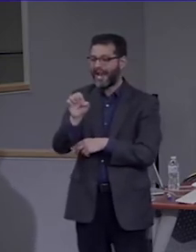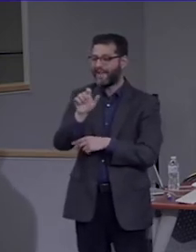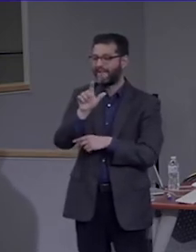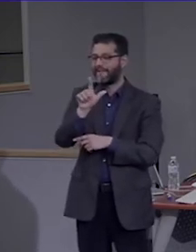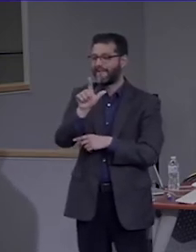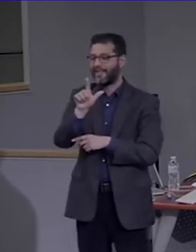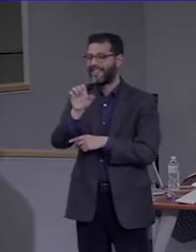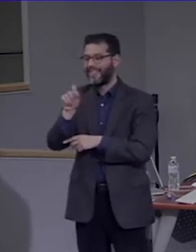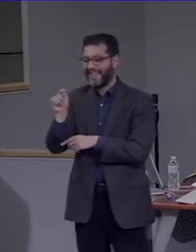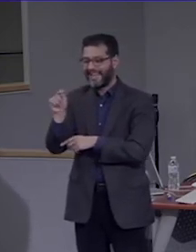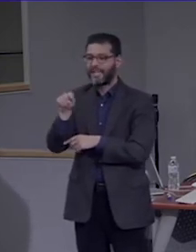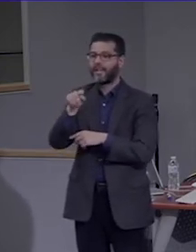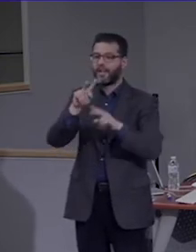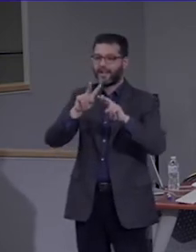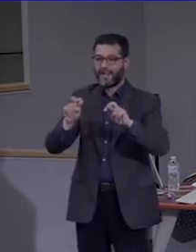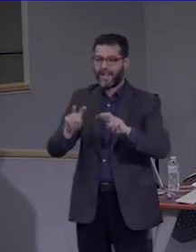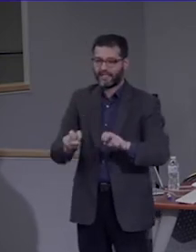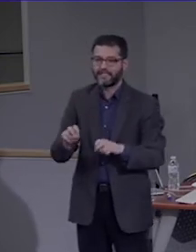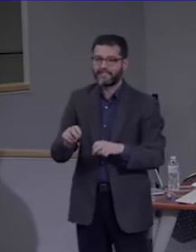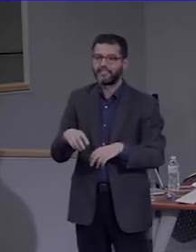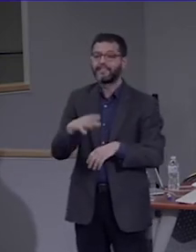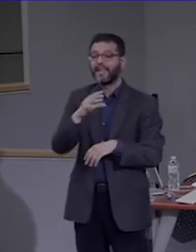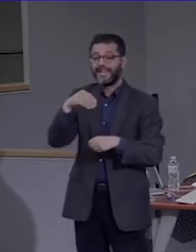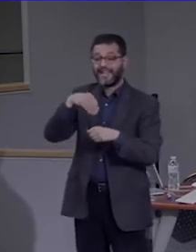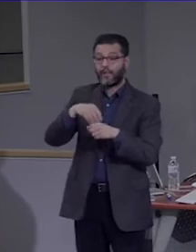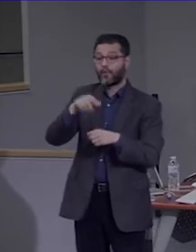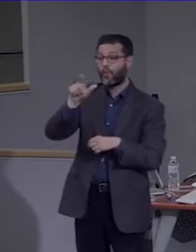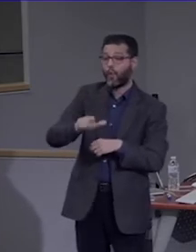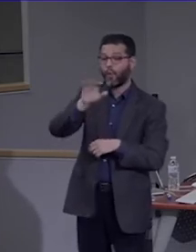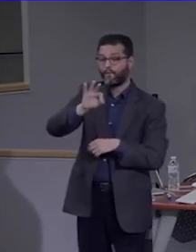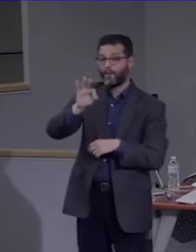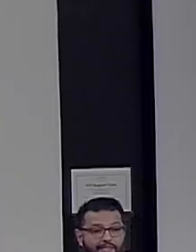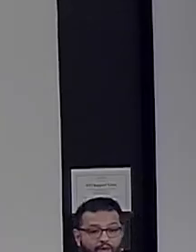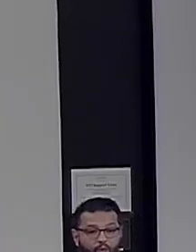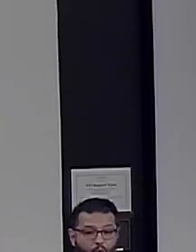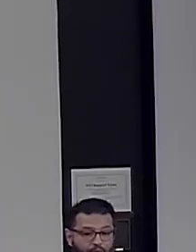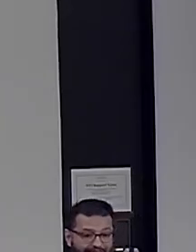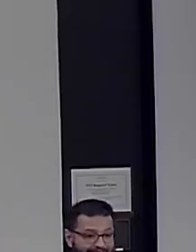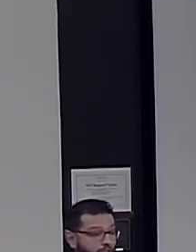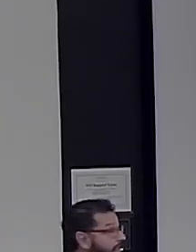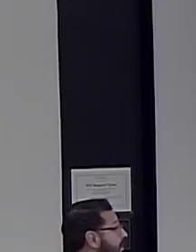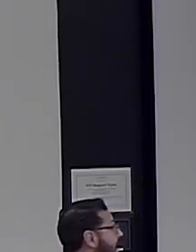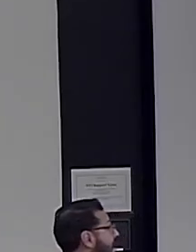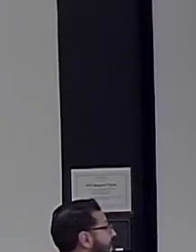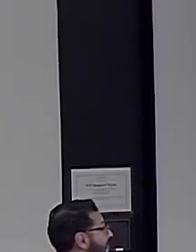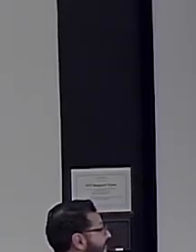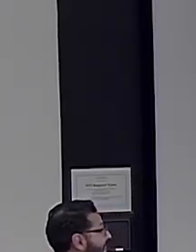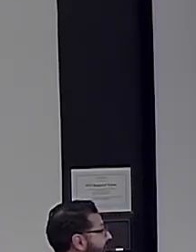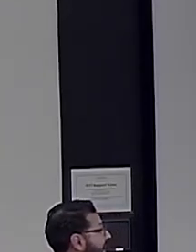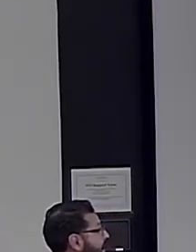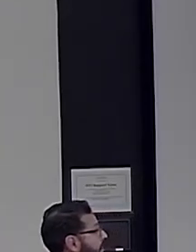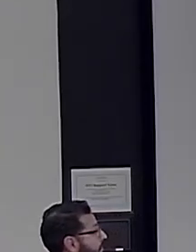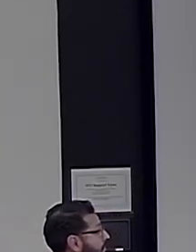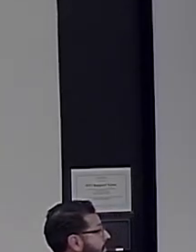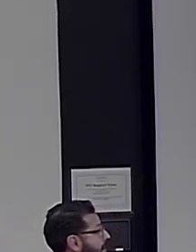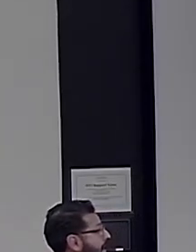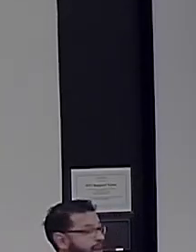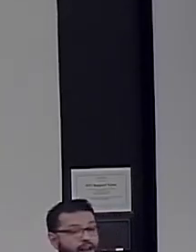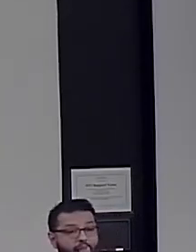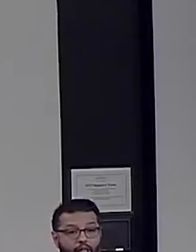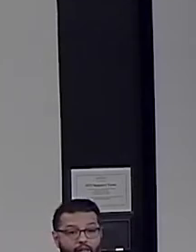synchronized neural oscillations in the low frequencies these Delta theta and Alpha frequencies are thought to